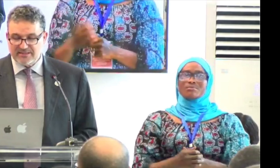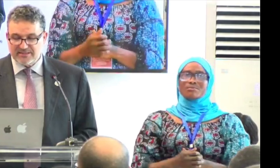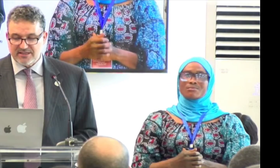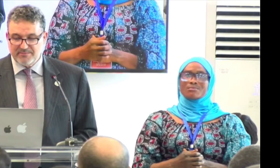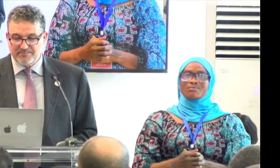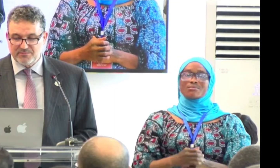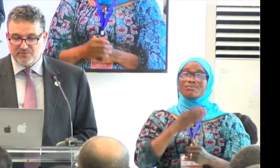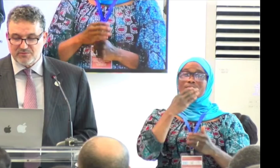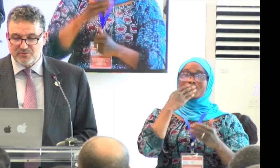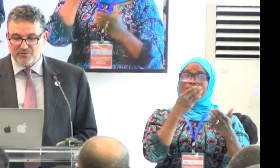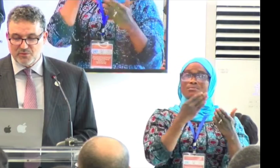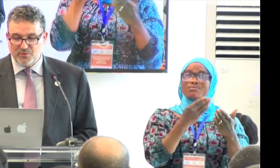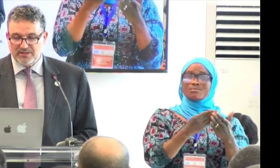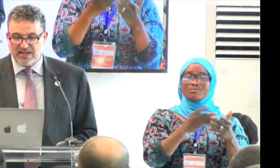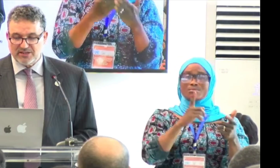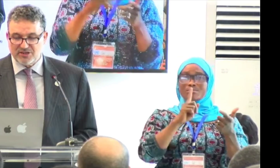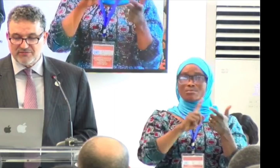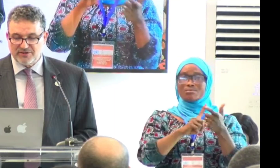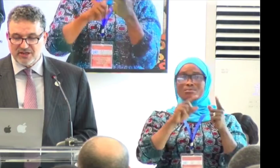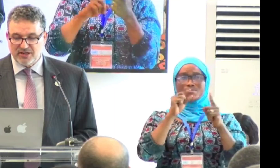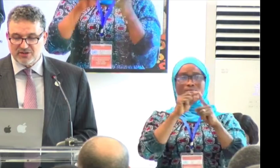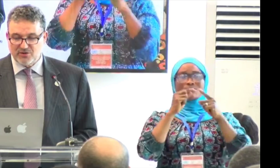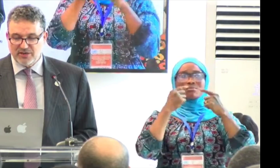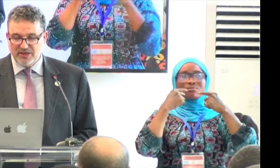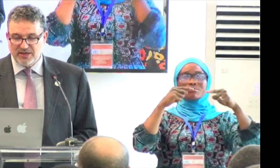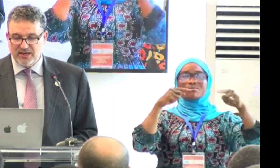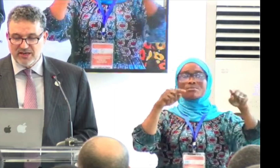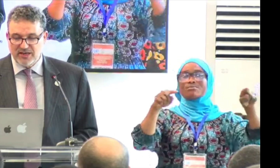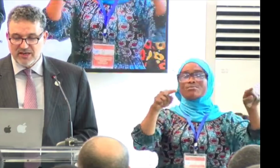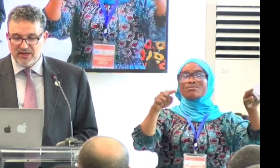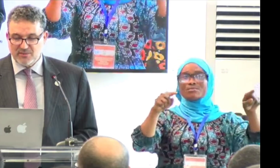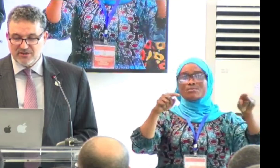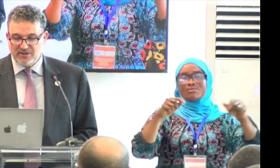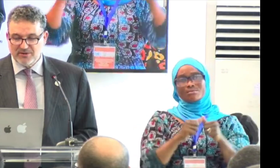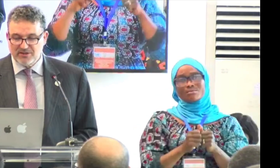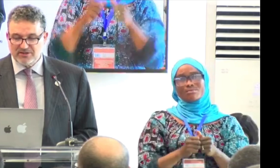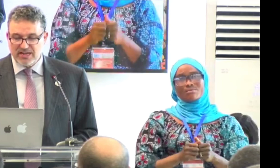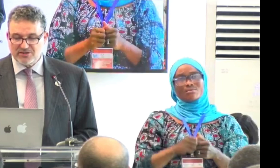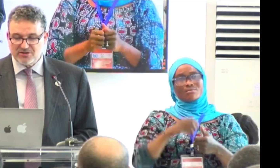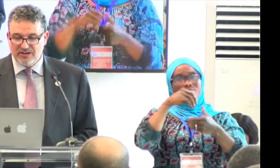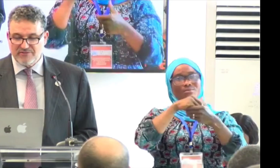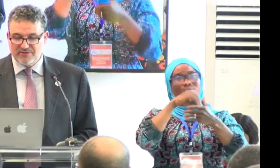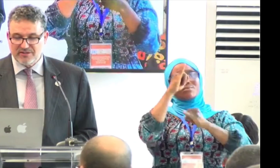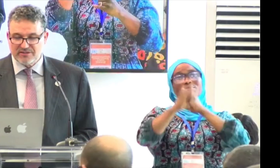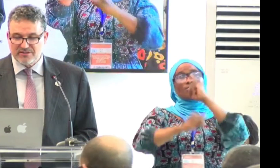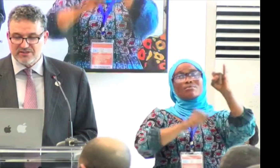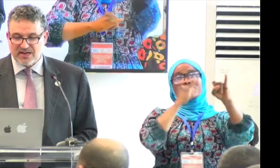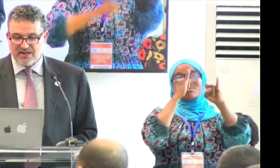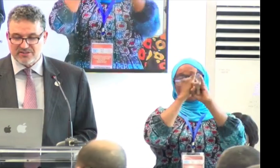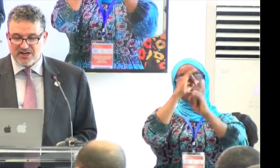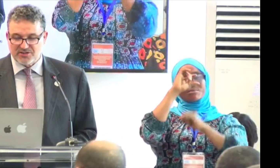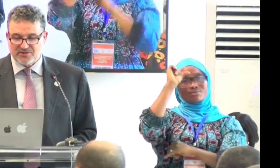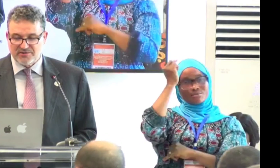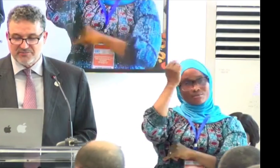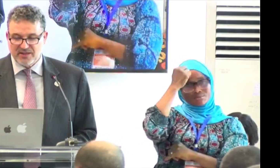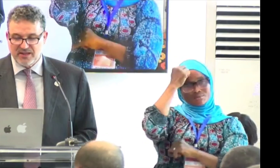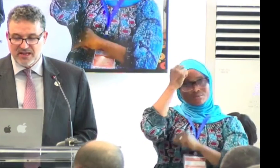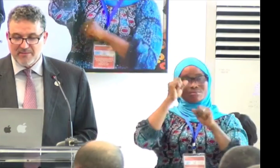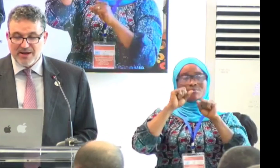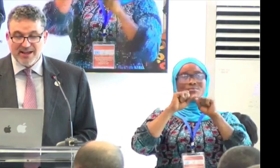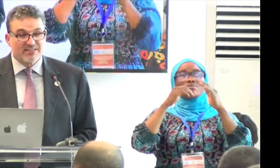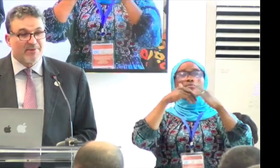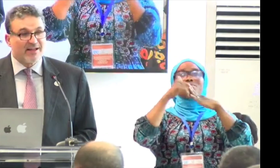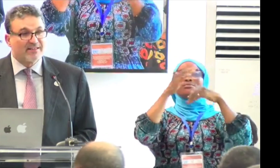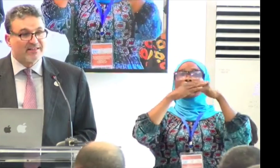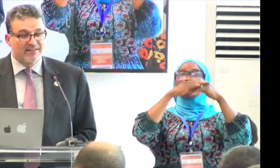necessary step toward achieving a truly equitable international governance structure.